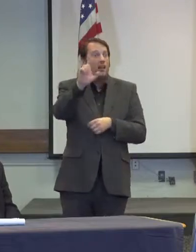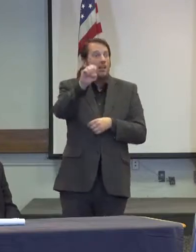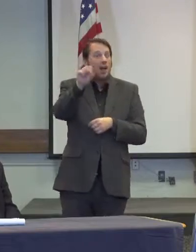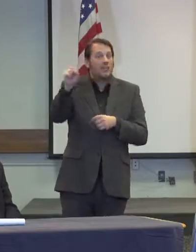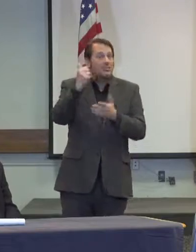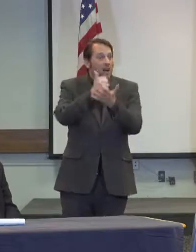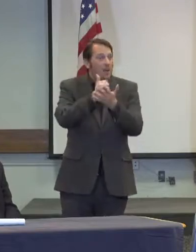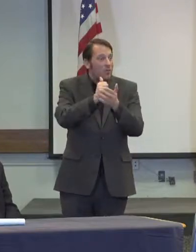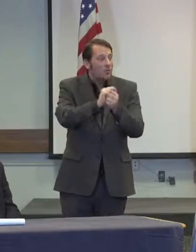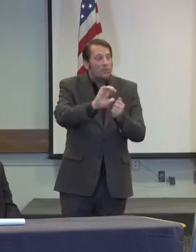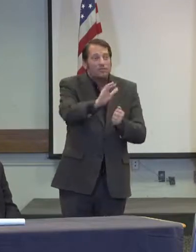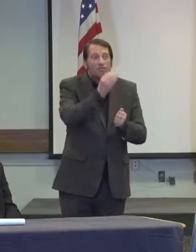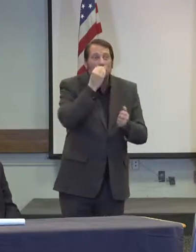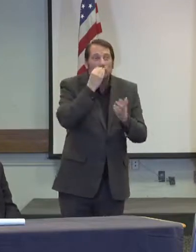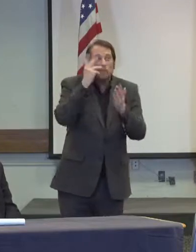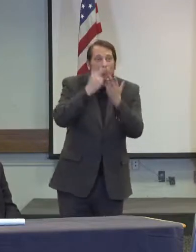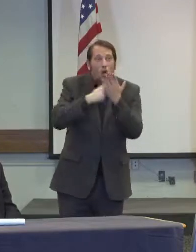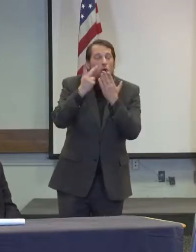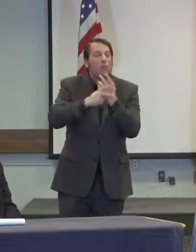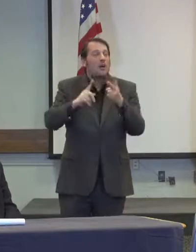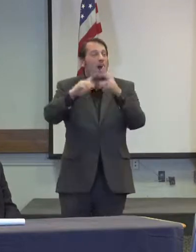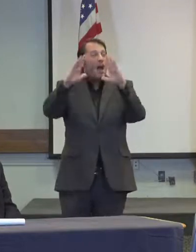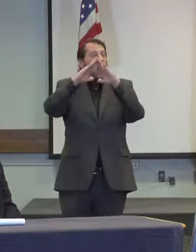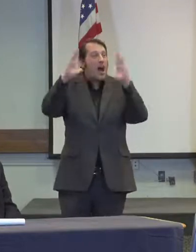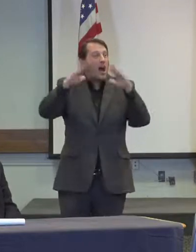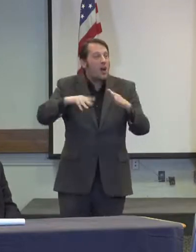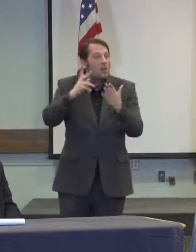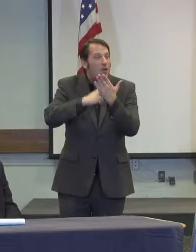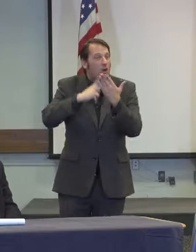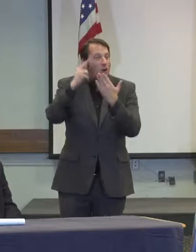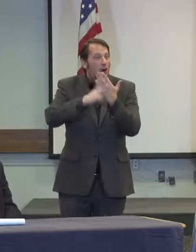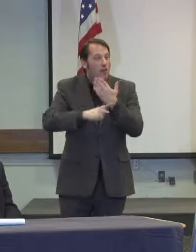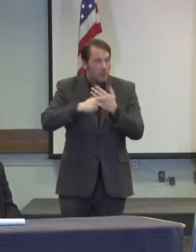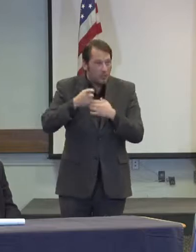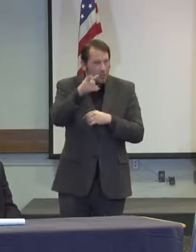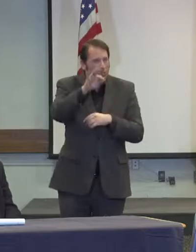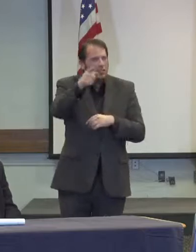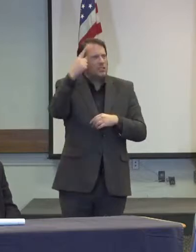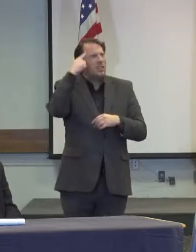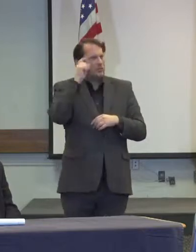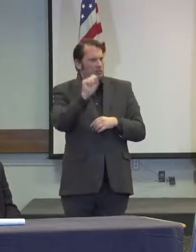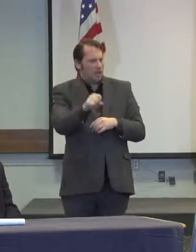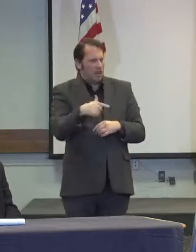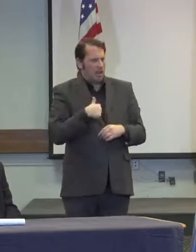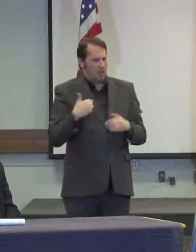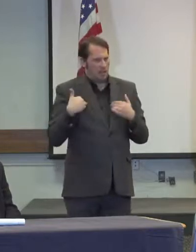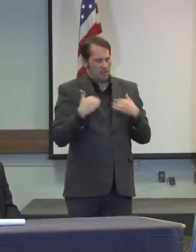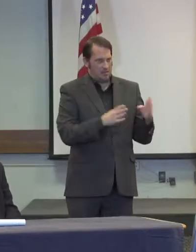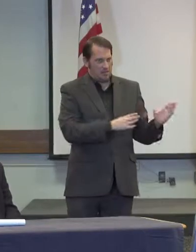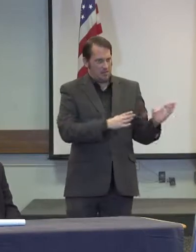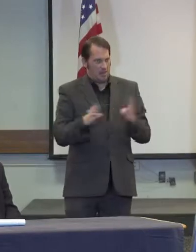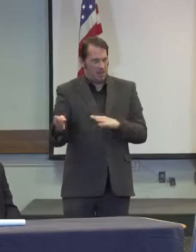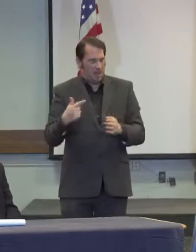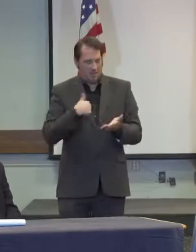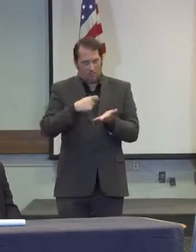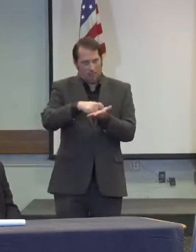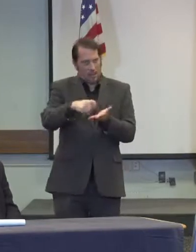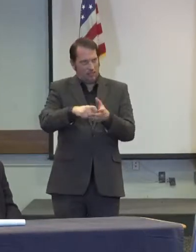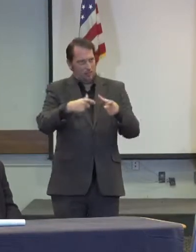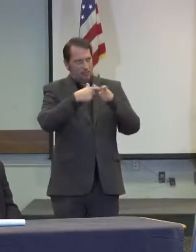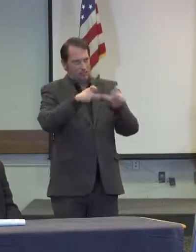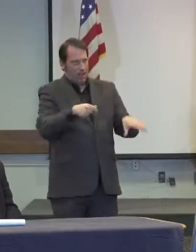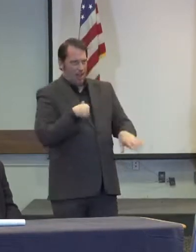with housing programs, and you would have gone to an event and written a large check to help these organizations,